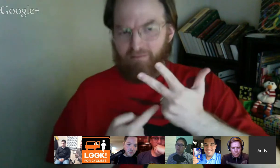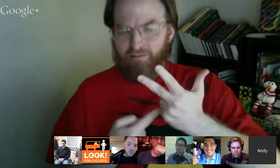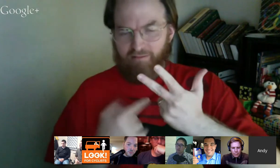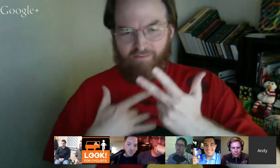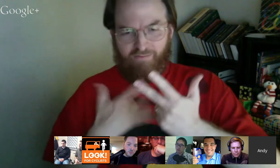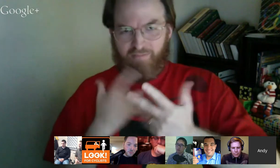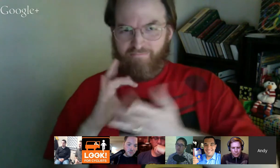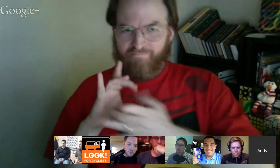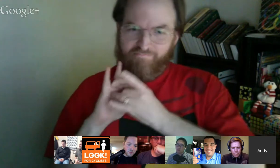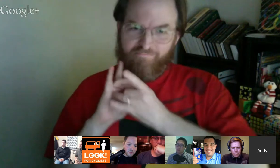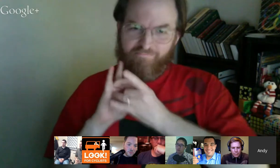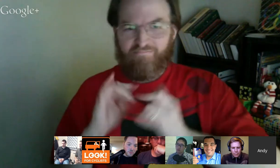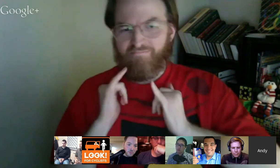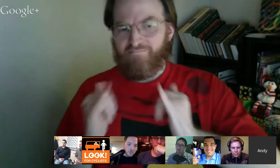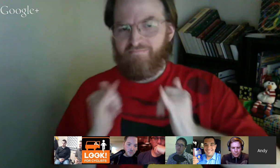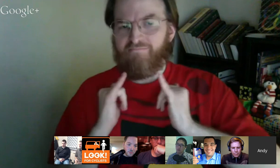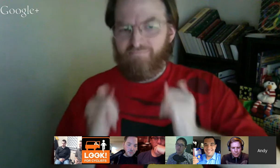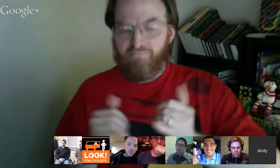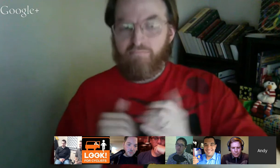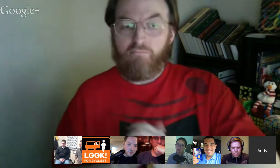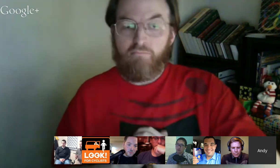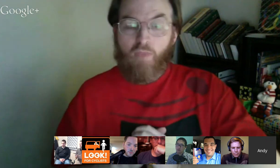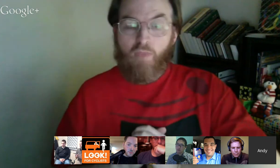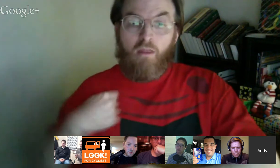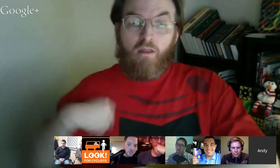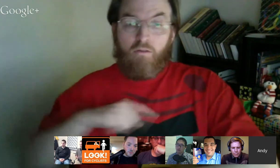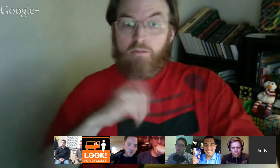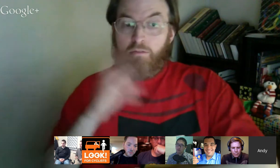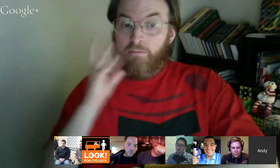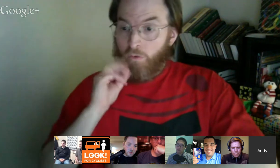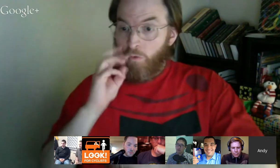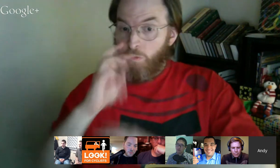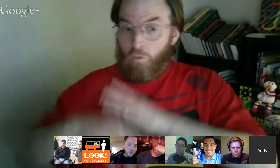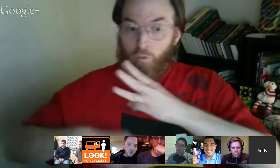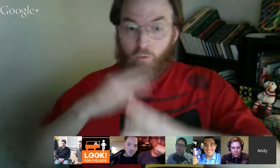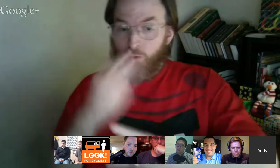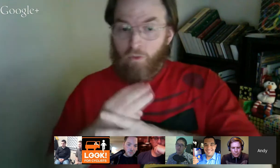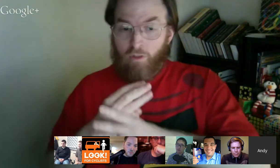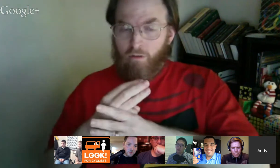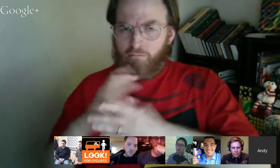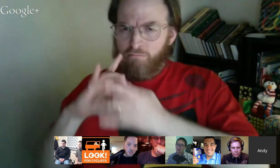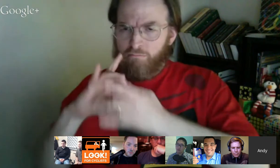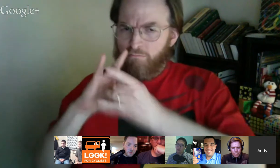really cherish, and those 3 things, they really are closely connected to what I feel deafness is.